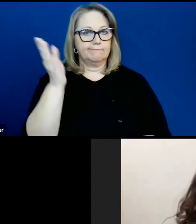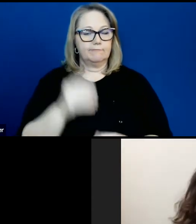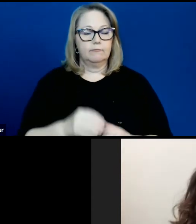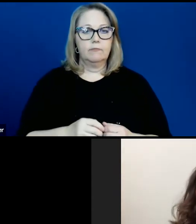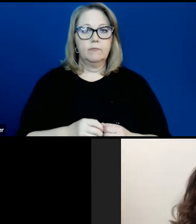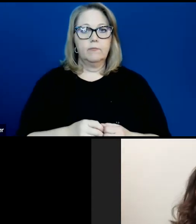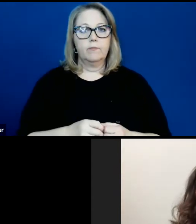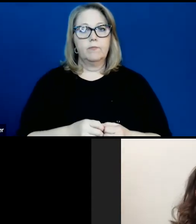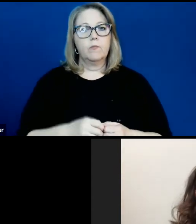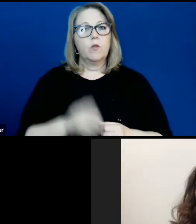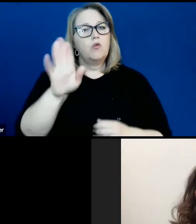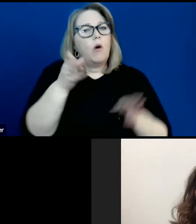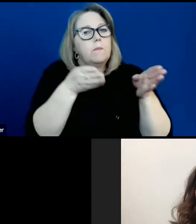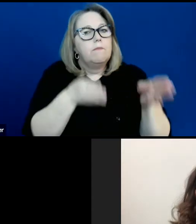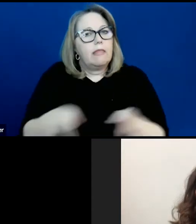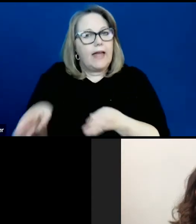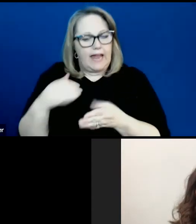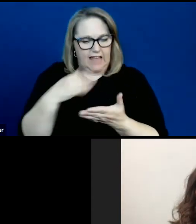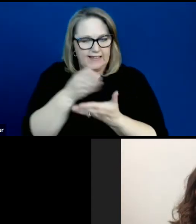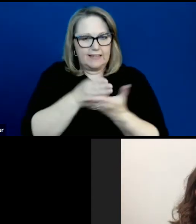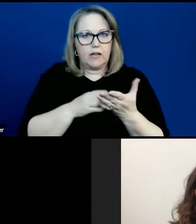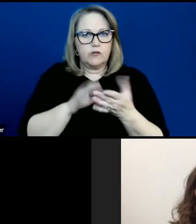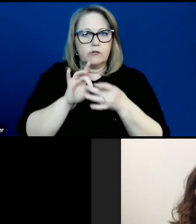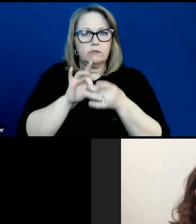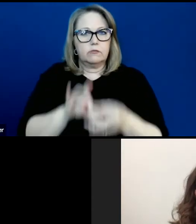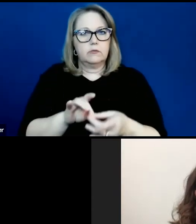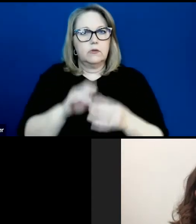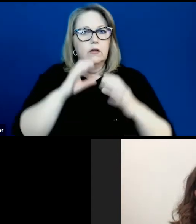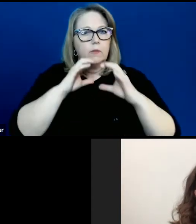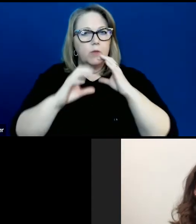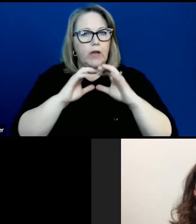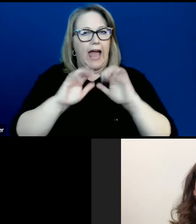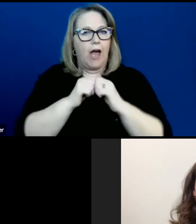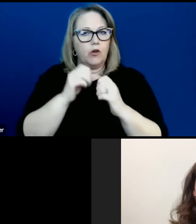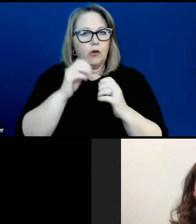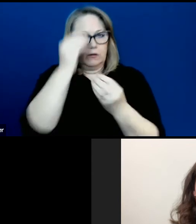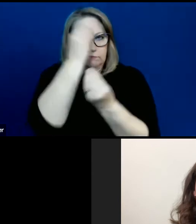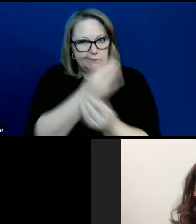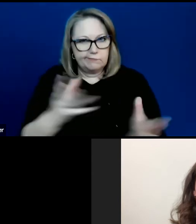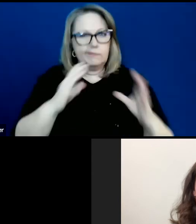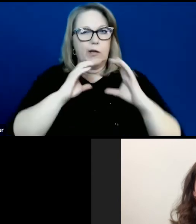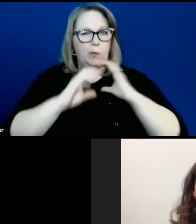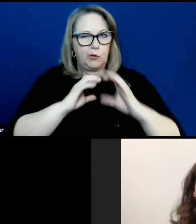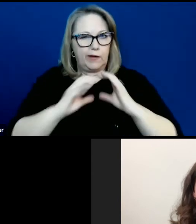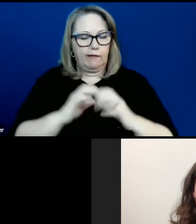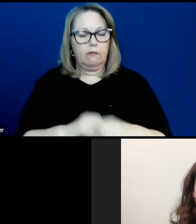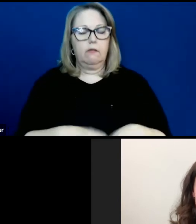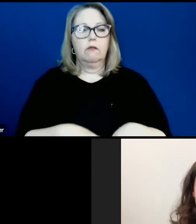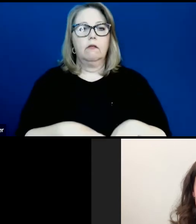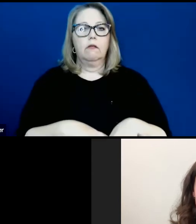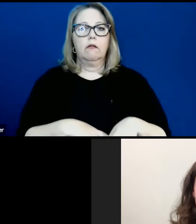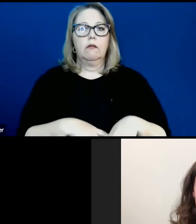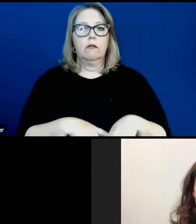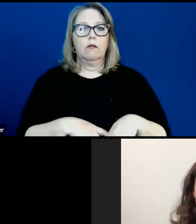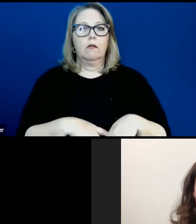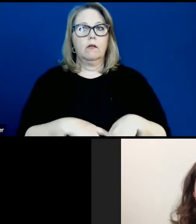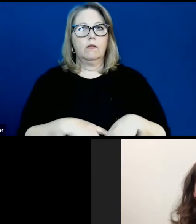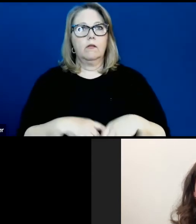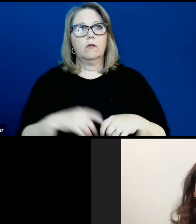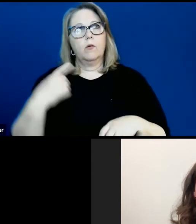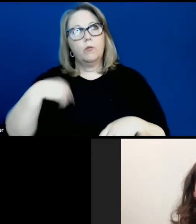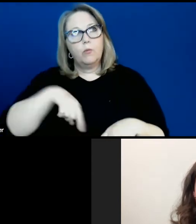The playbook has a section on the communications plan for the vaccination program. And we've been getting, and I'm sure